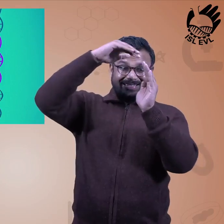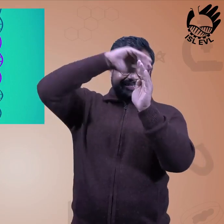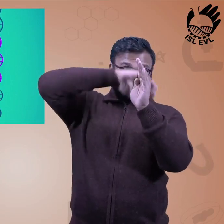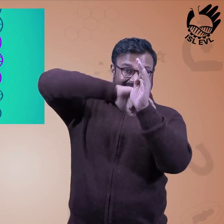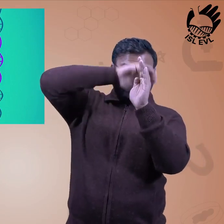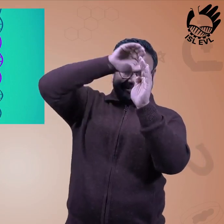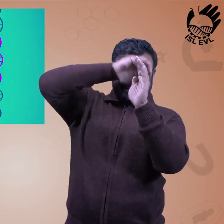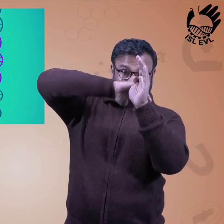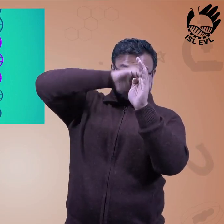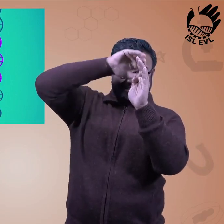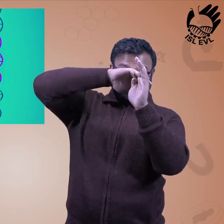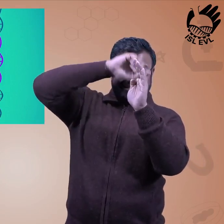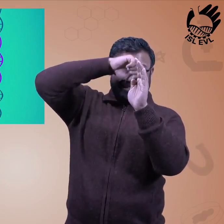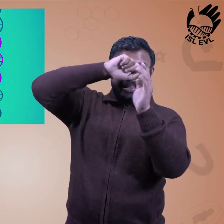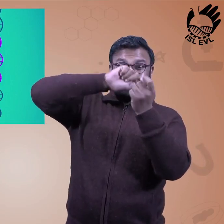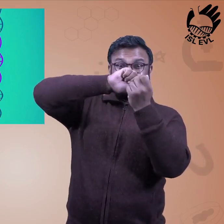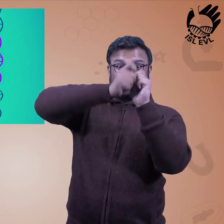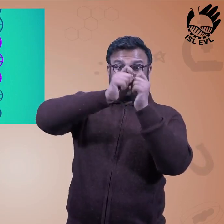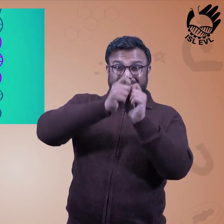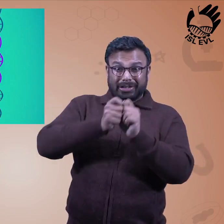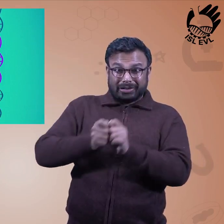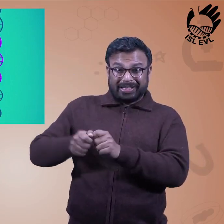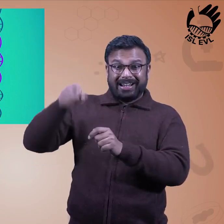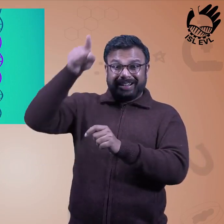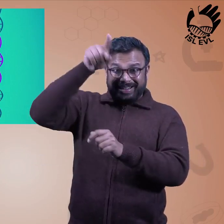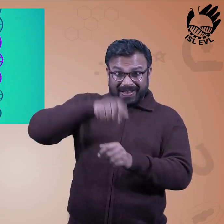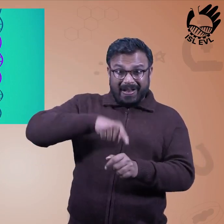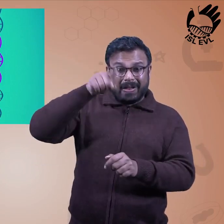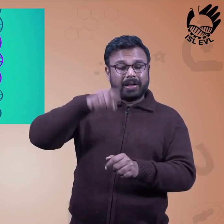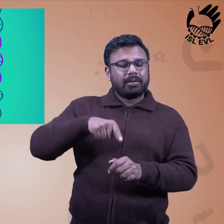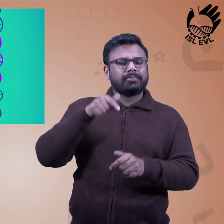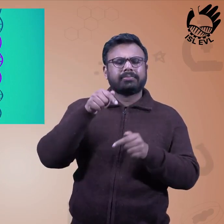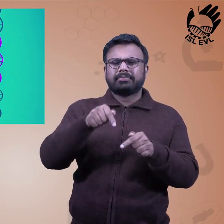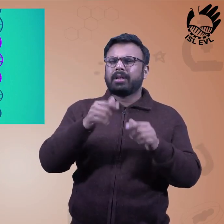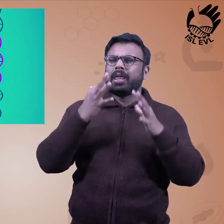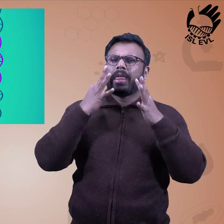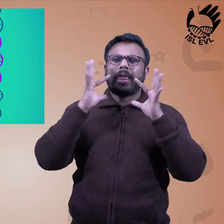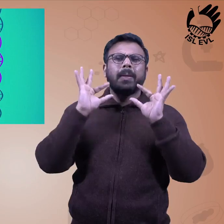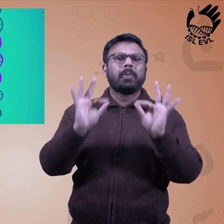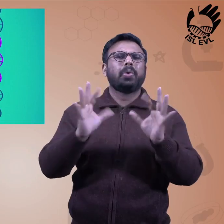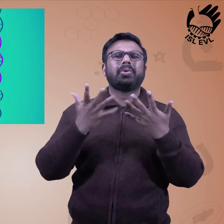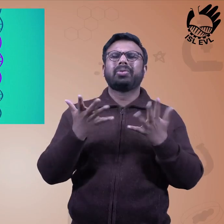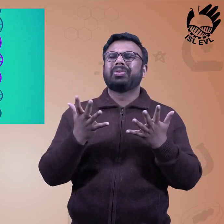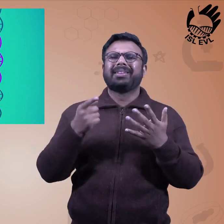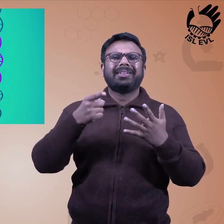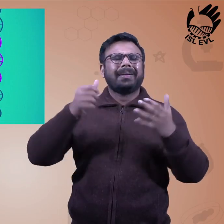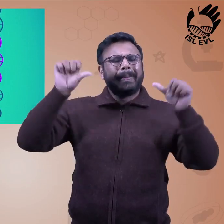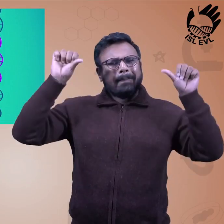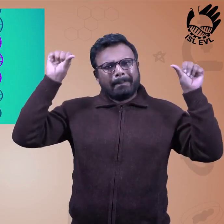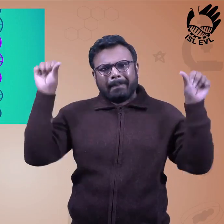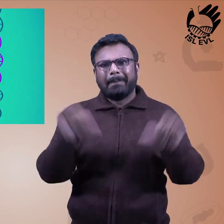Most of the mutations are inconsequential,